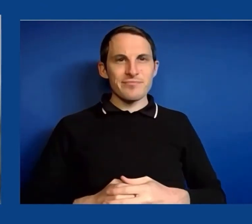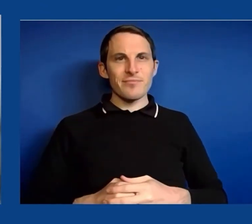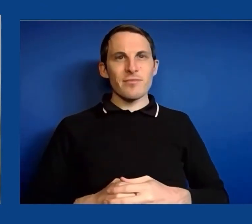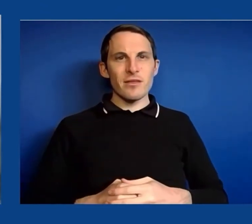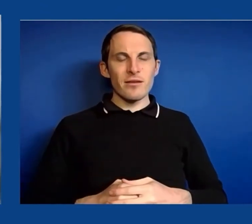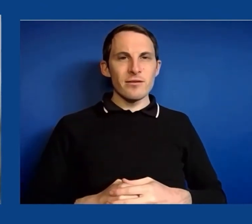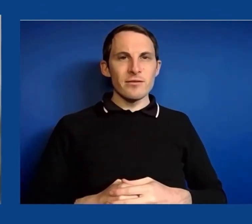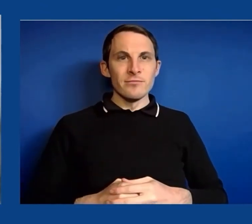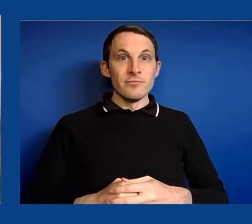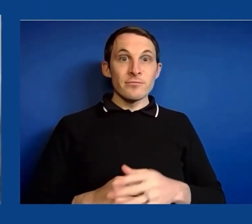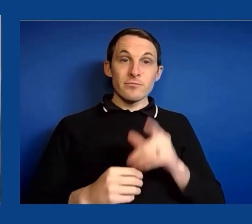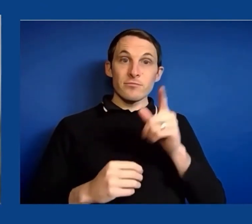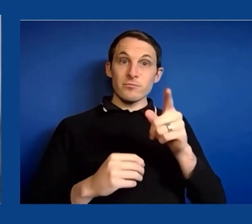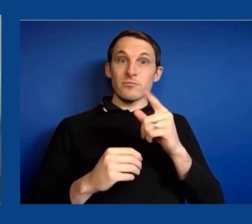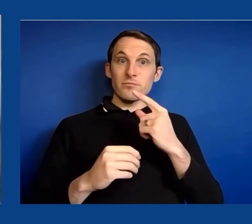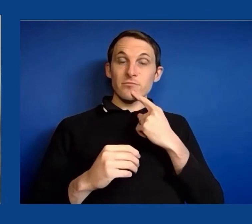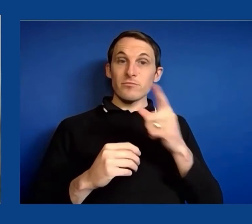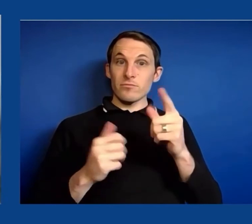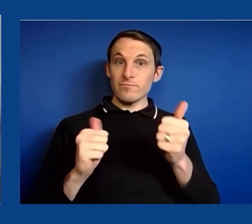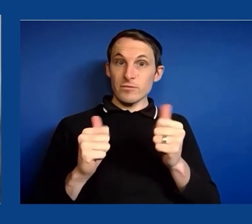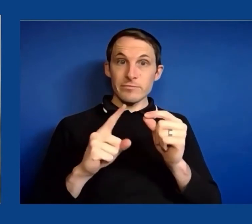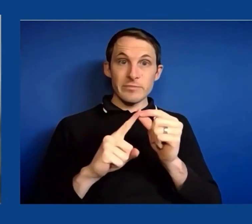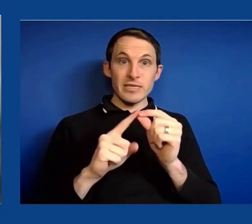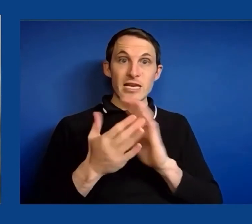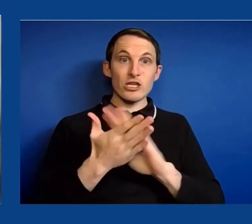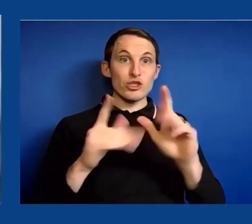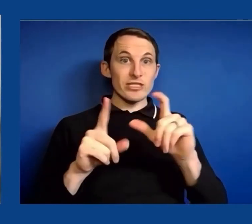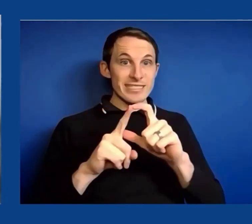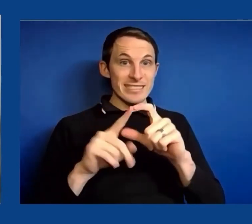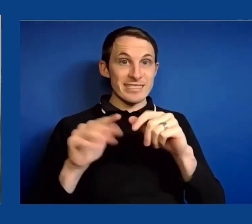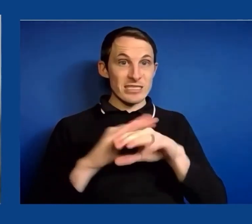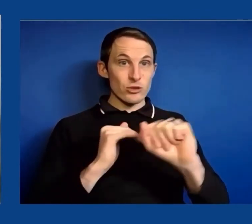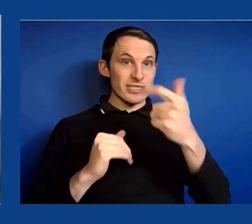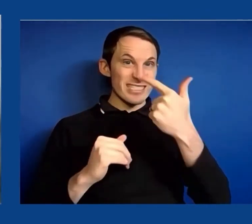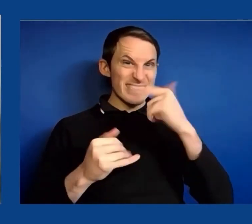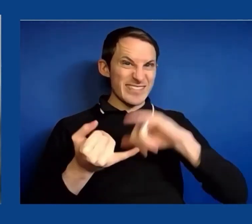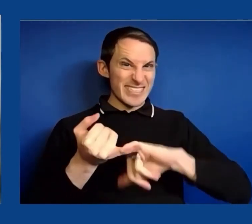you came to complete your PhD in your 70s,